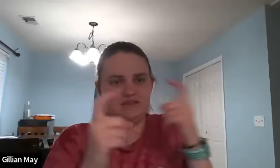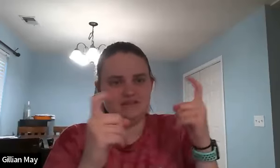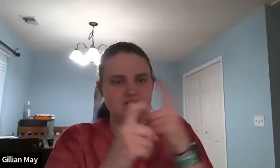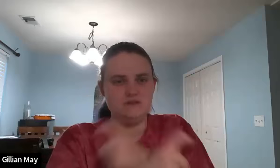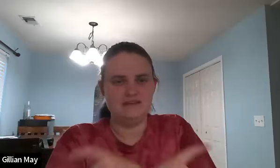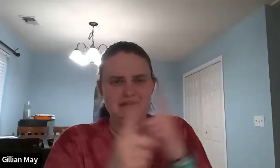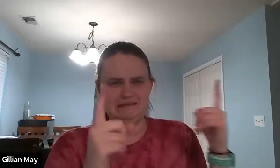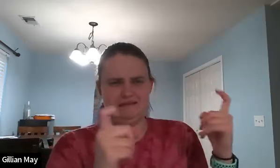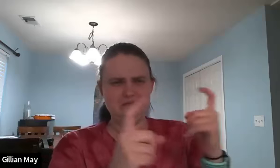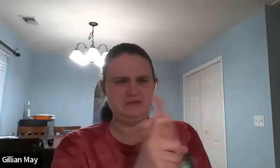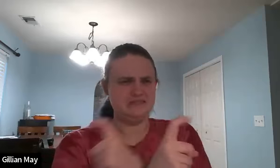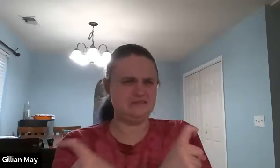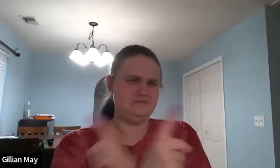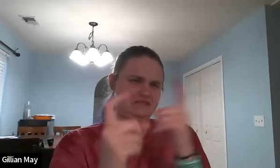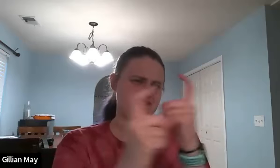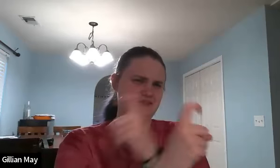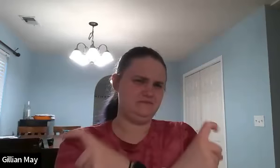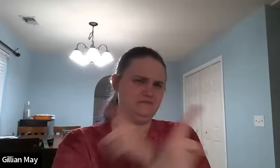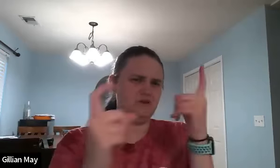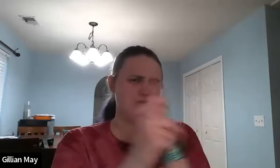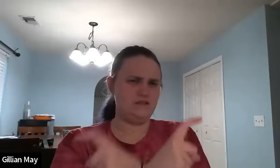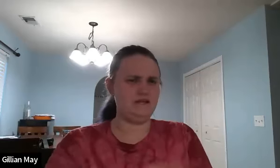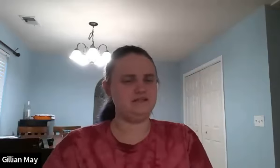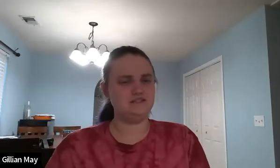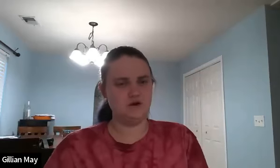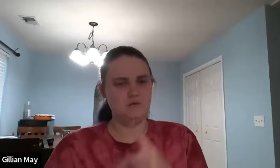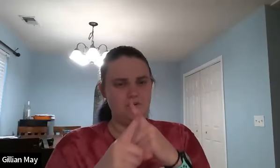that's still like, oh, that's conflicting, like complicated.